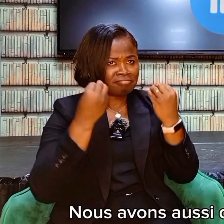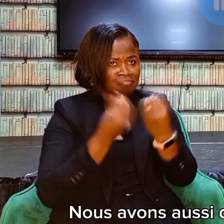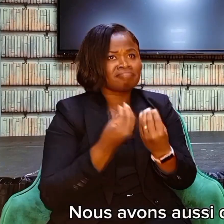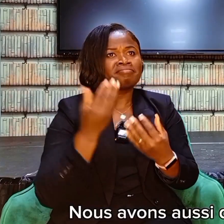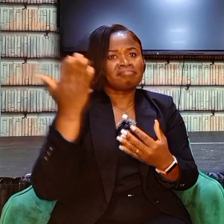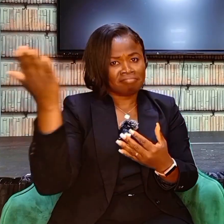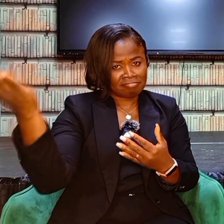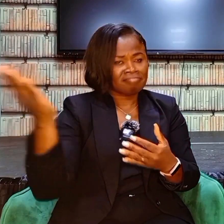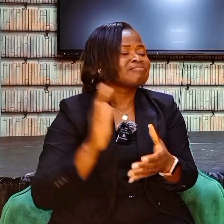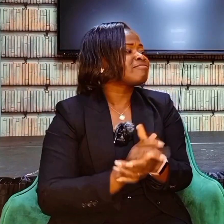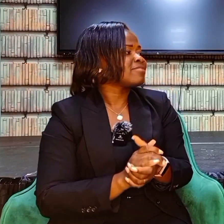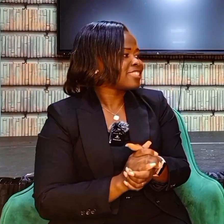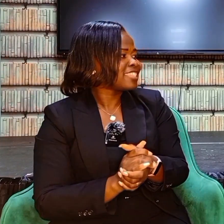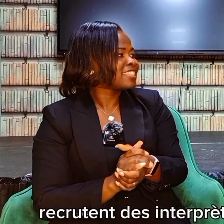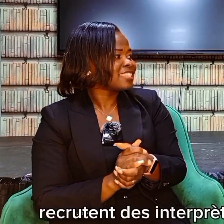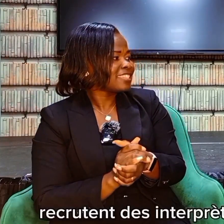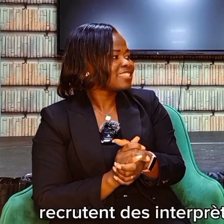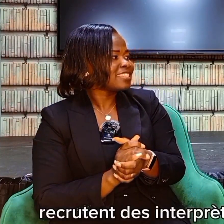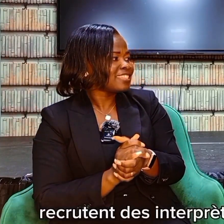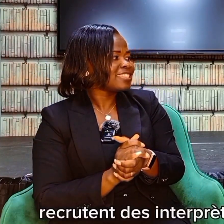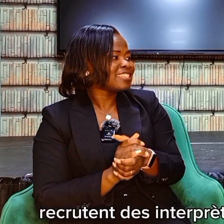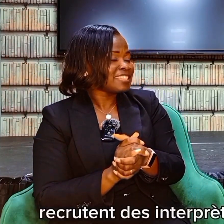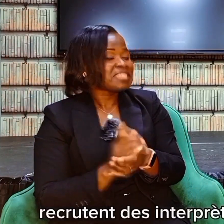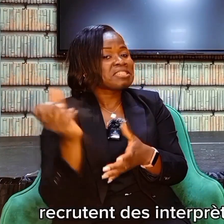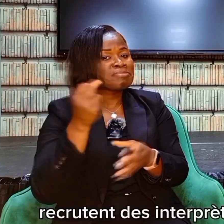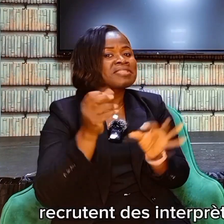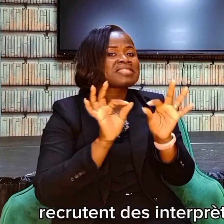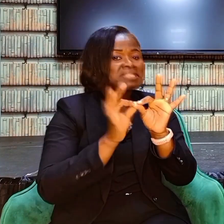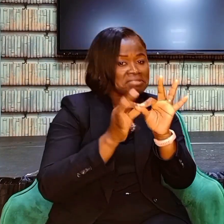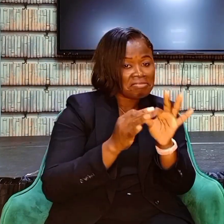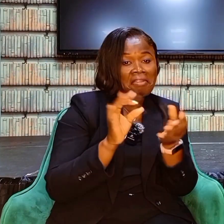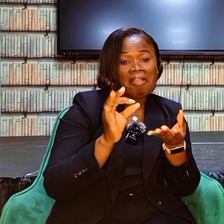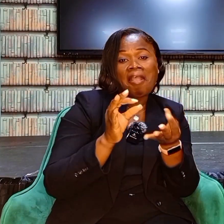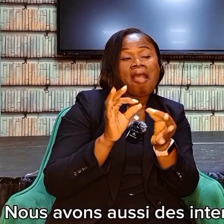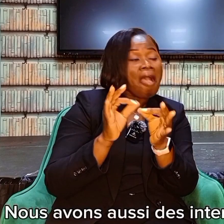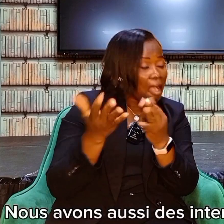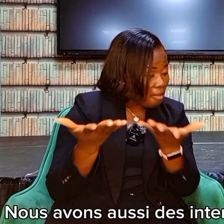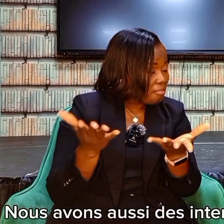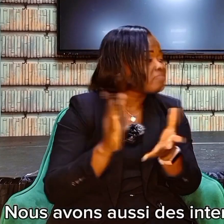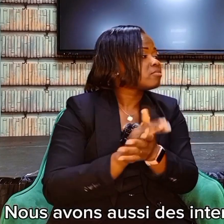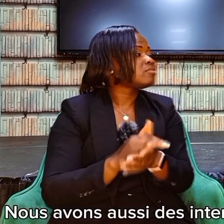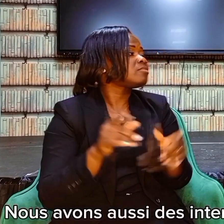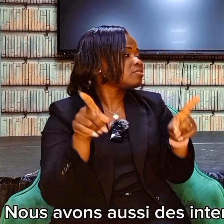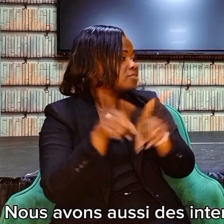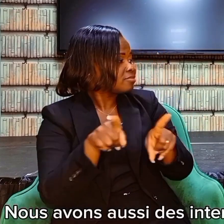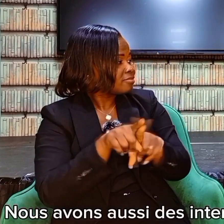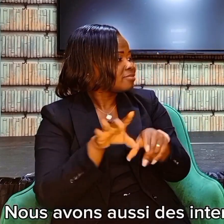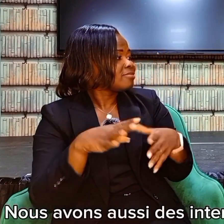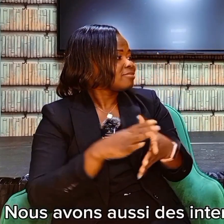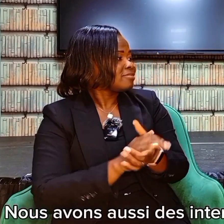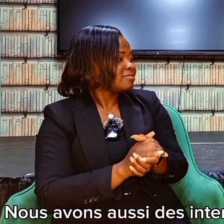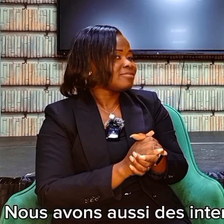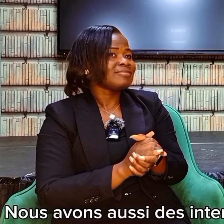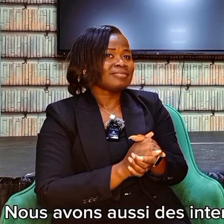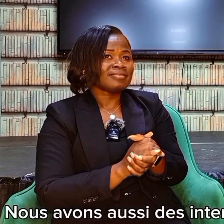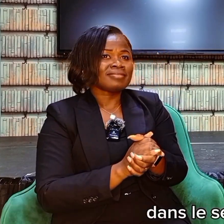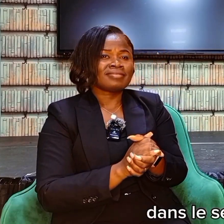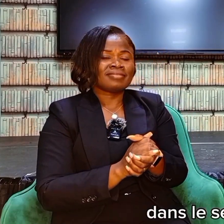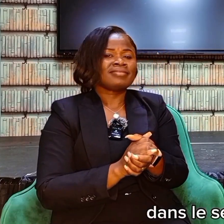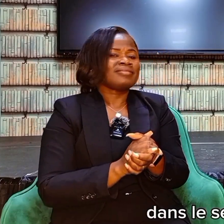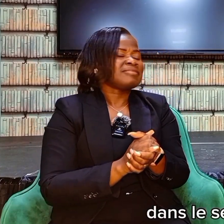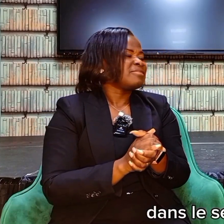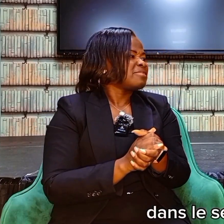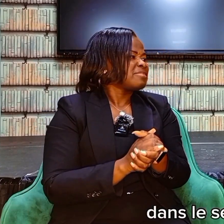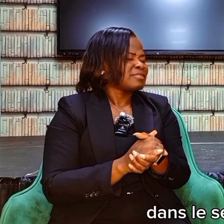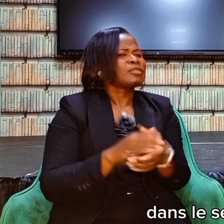that recruit sign language interpreters. We also have sign language interpreters in